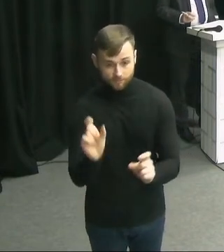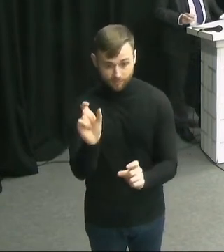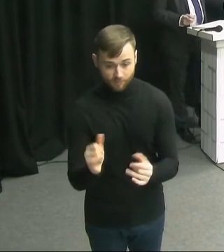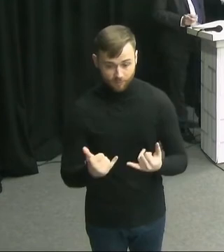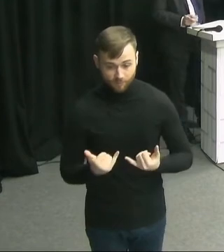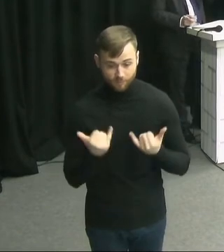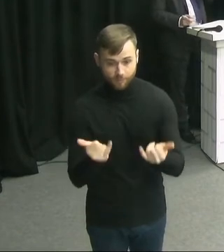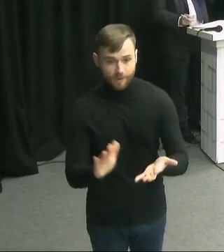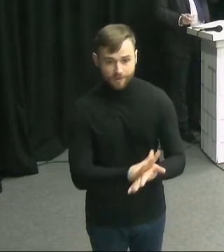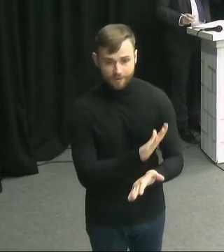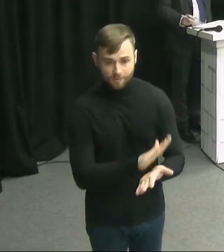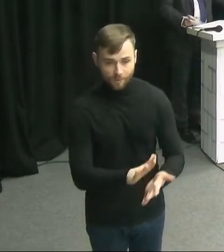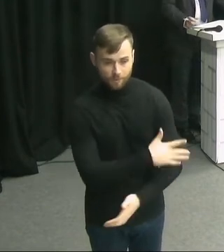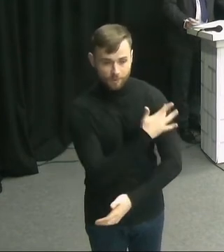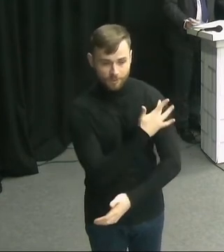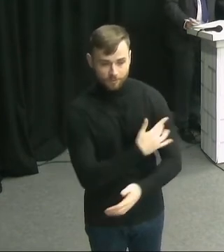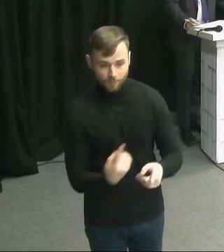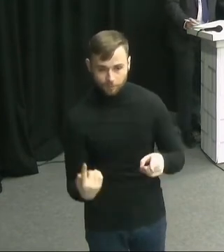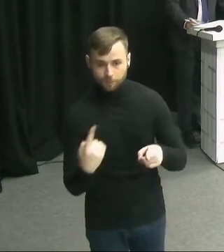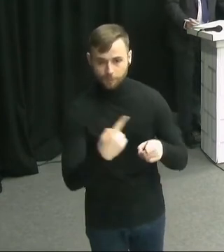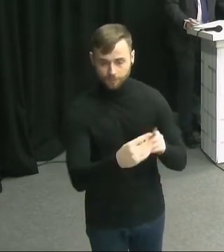The seventh statement.